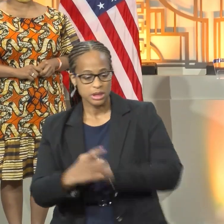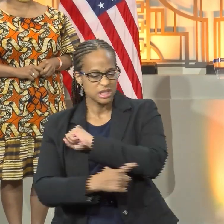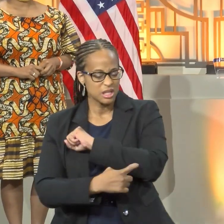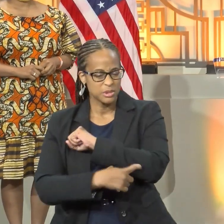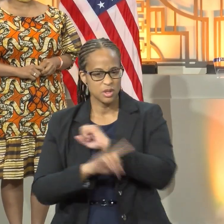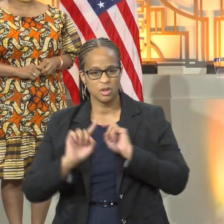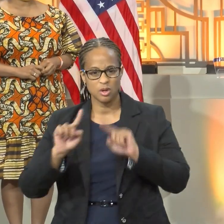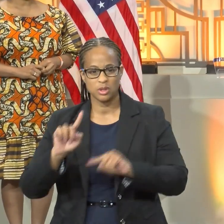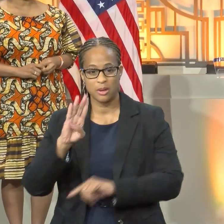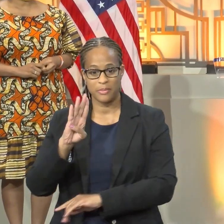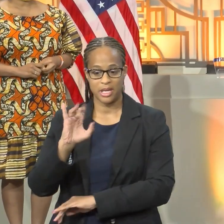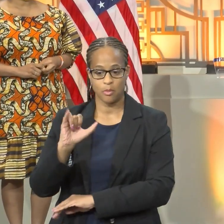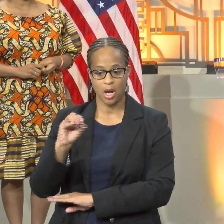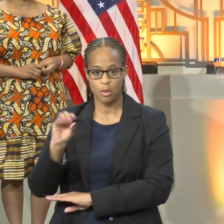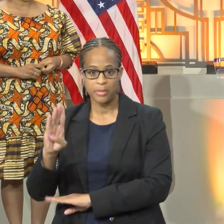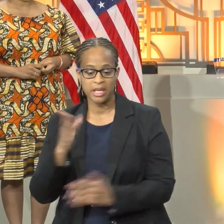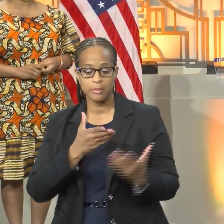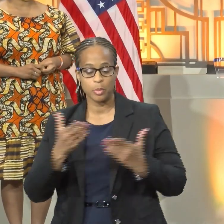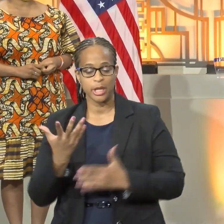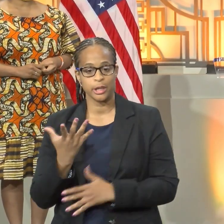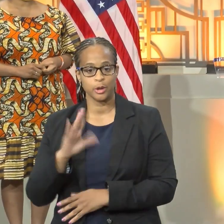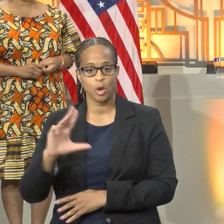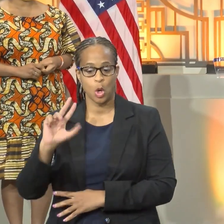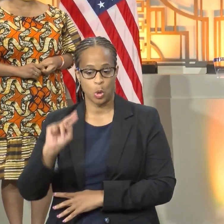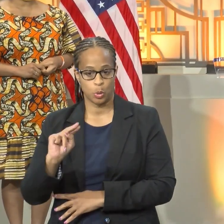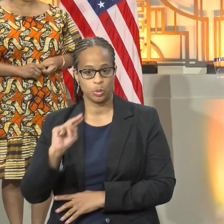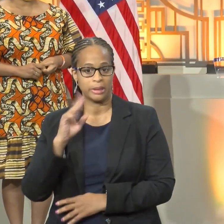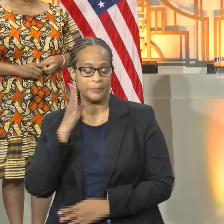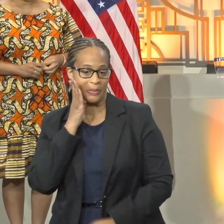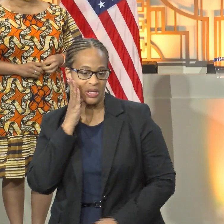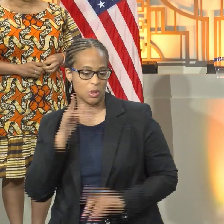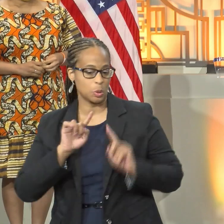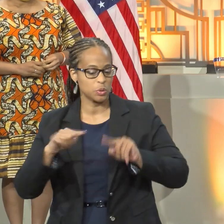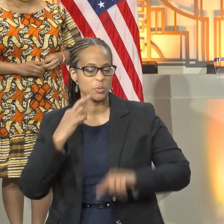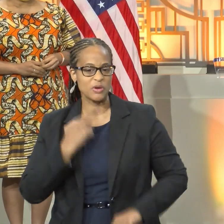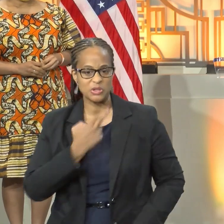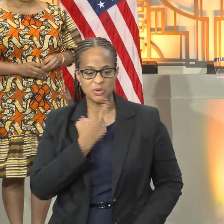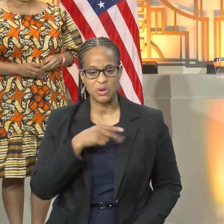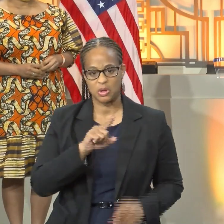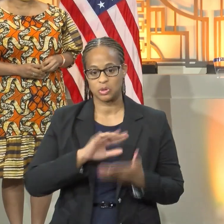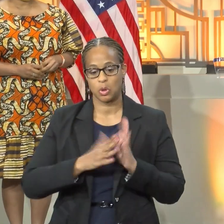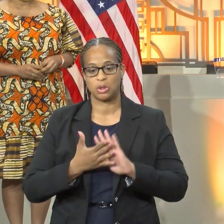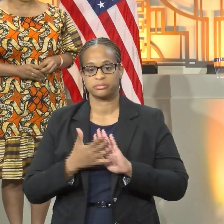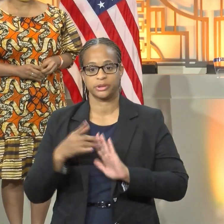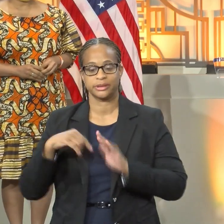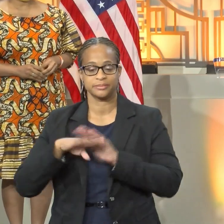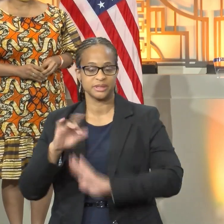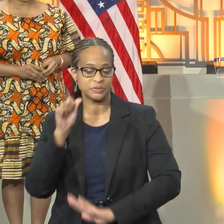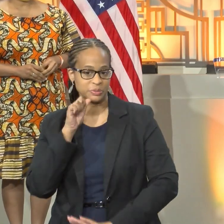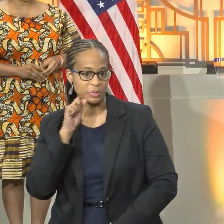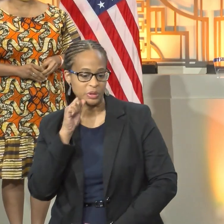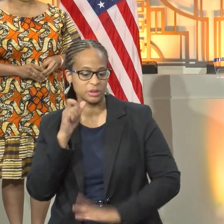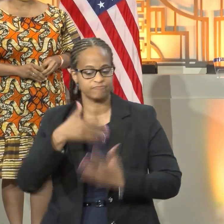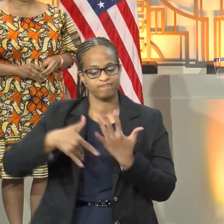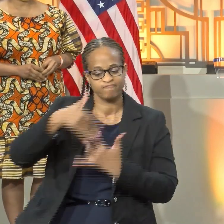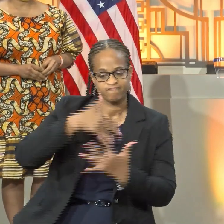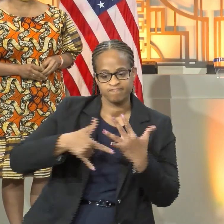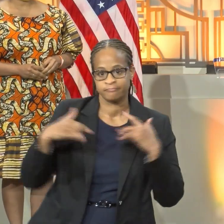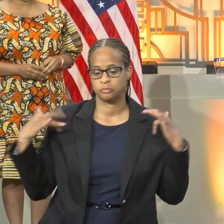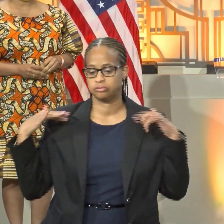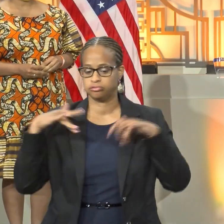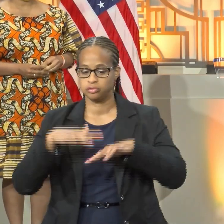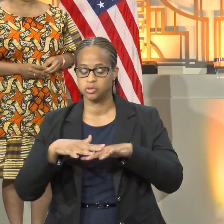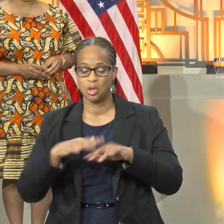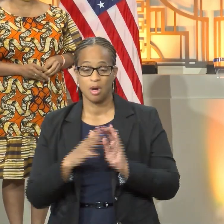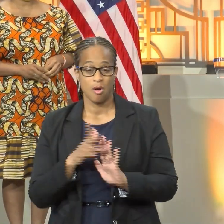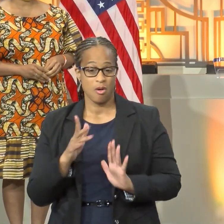these BYOB places, to go to restaurants that are turning themselves into bars, for bars who are